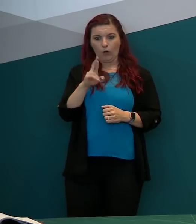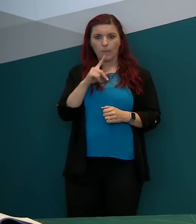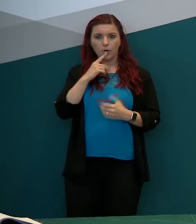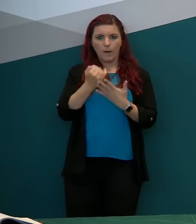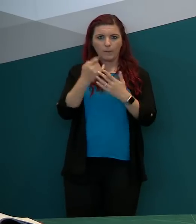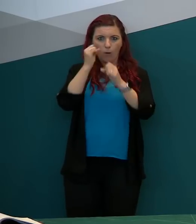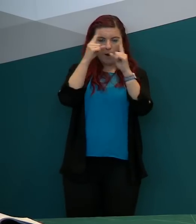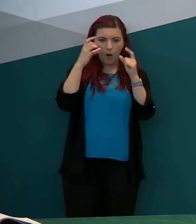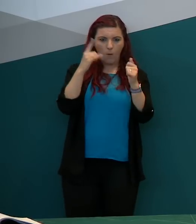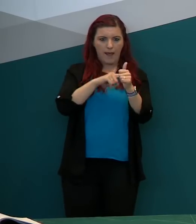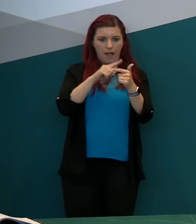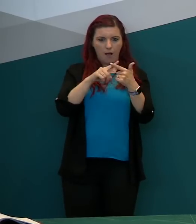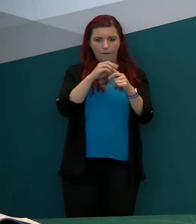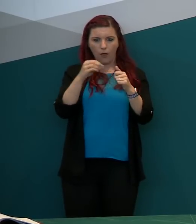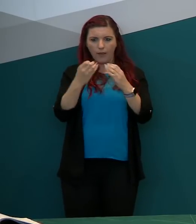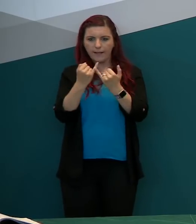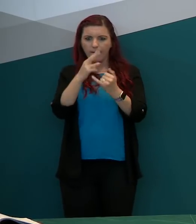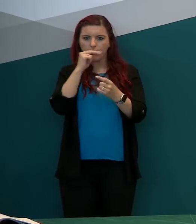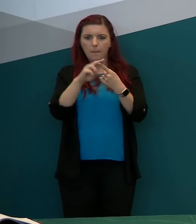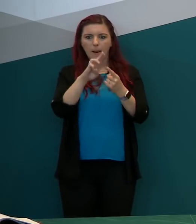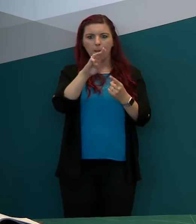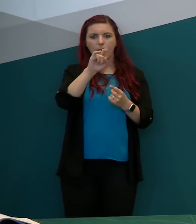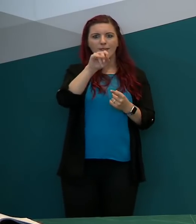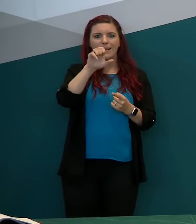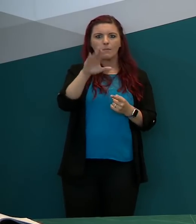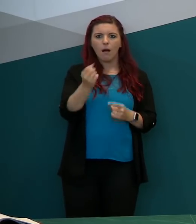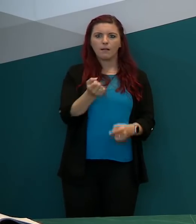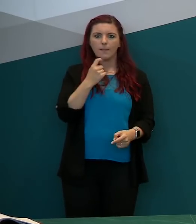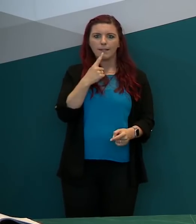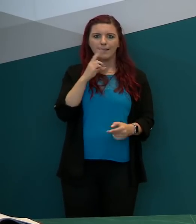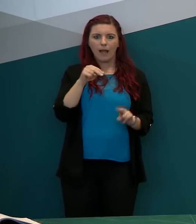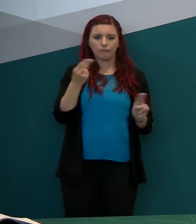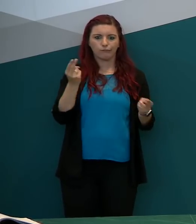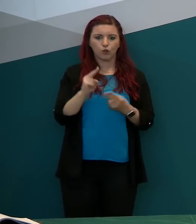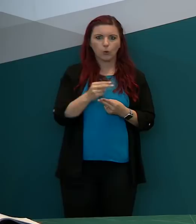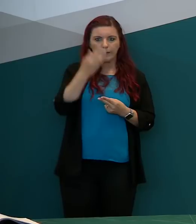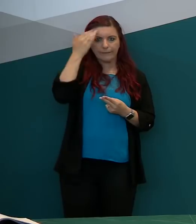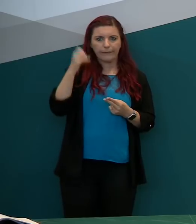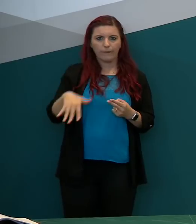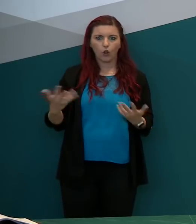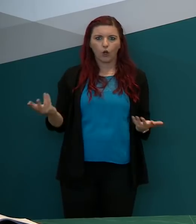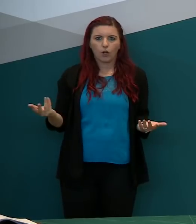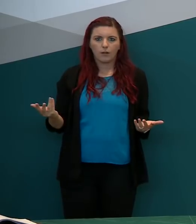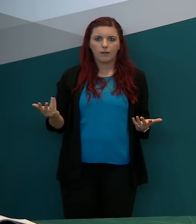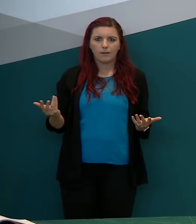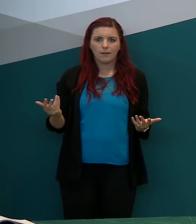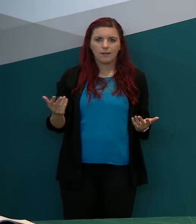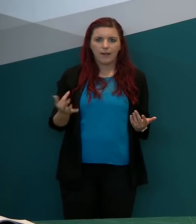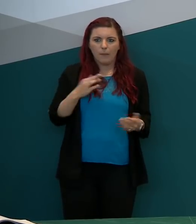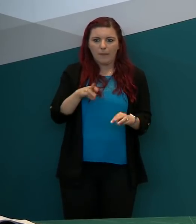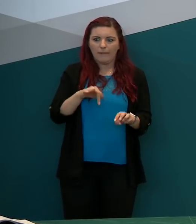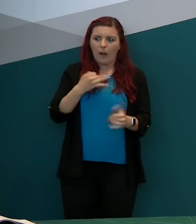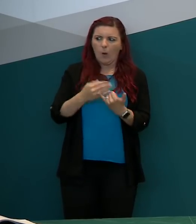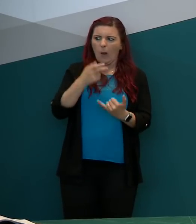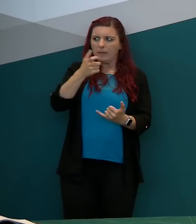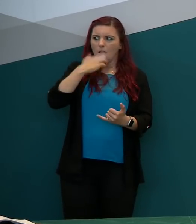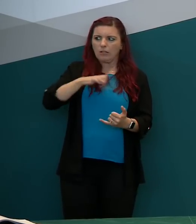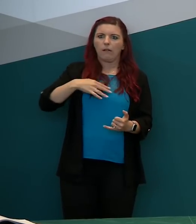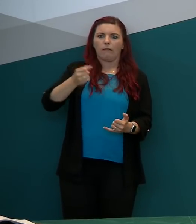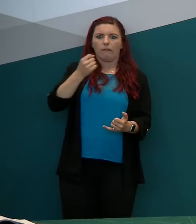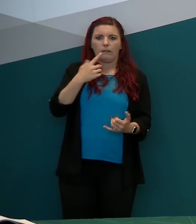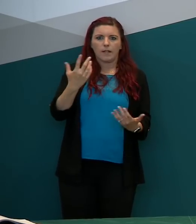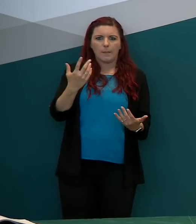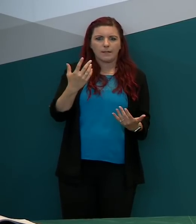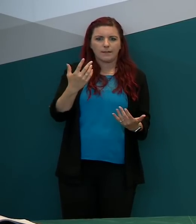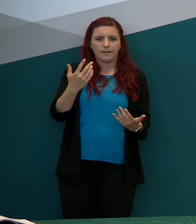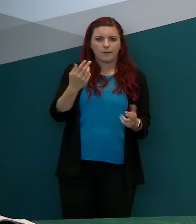that simple medications like paracetamol can be used to disguise fever if somebody's motivated to do so. So we think that screening in a general sense